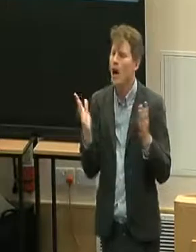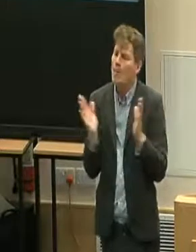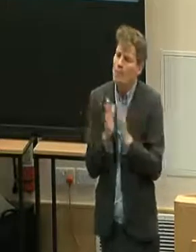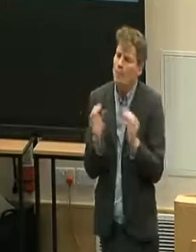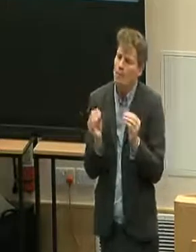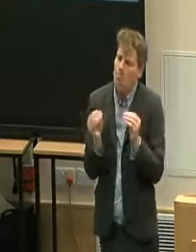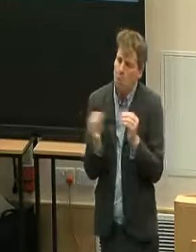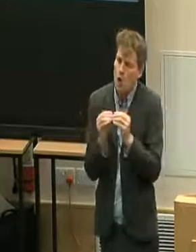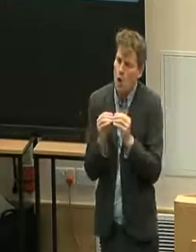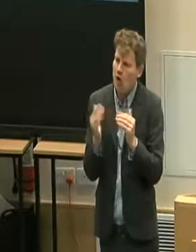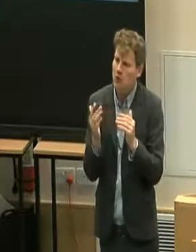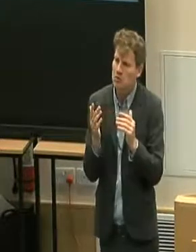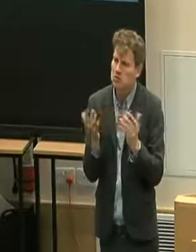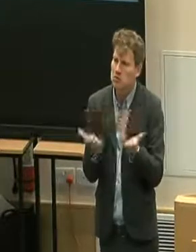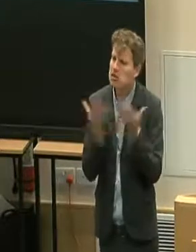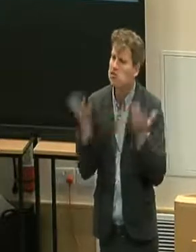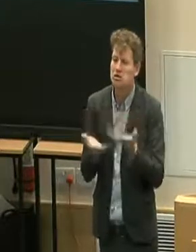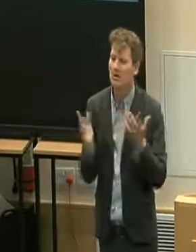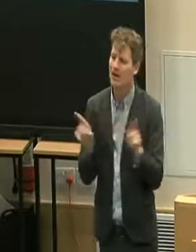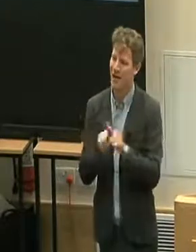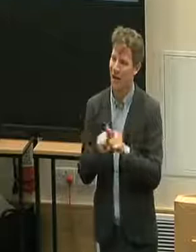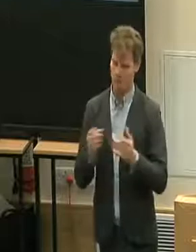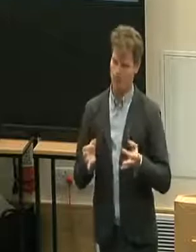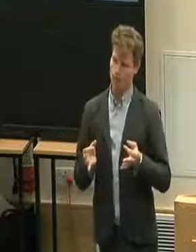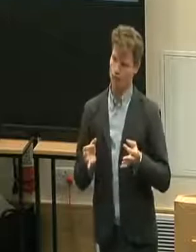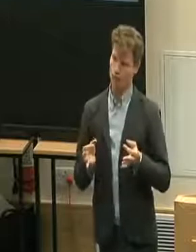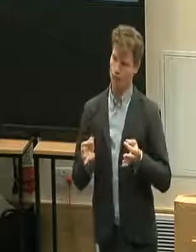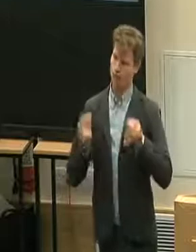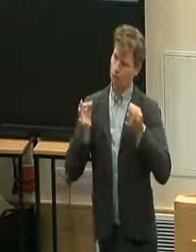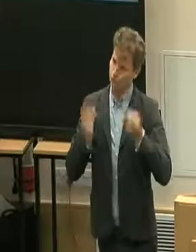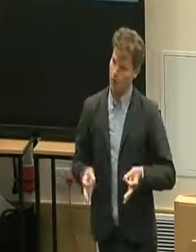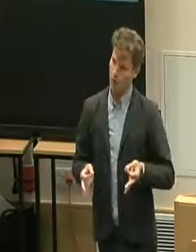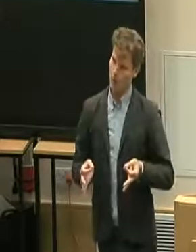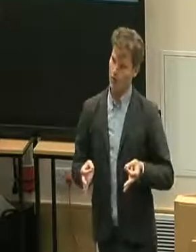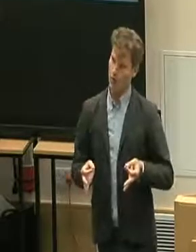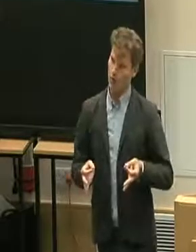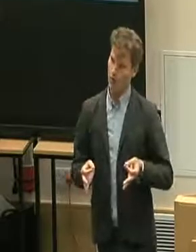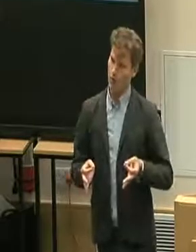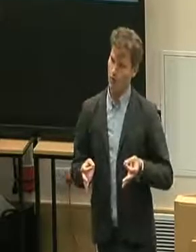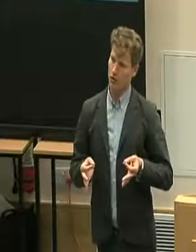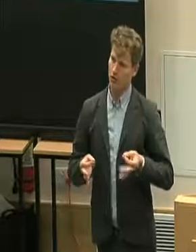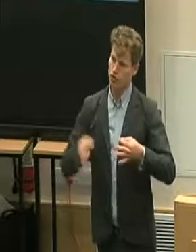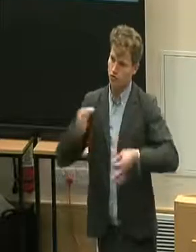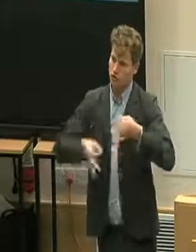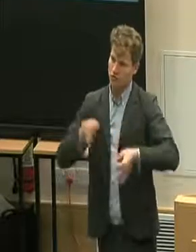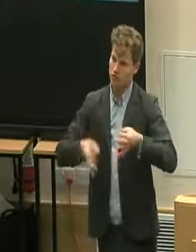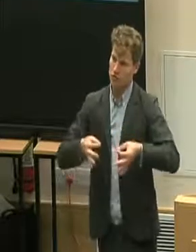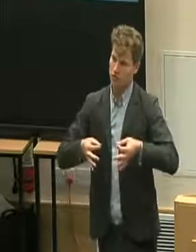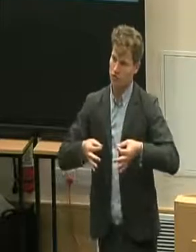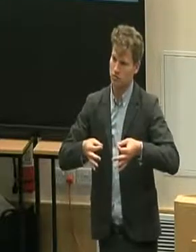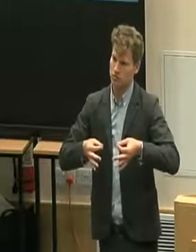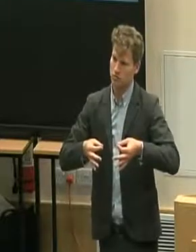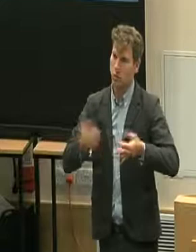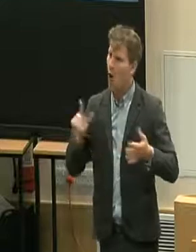usually called formal justice. That simply means legal standing. Everyone has legal standing to bring a case before a